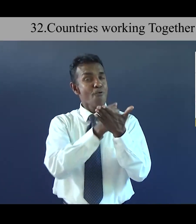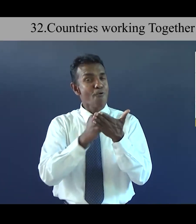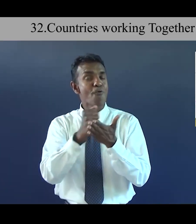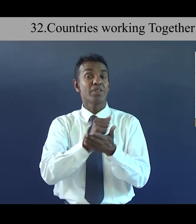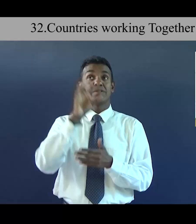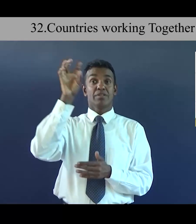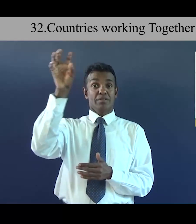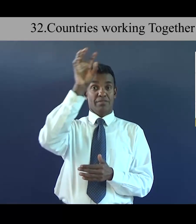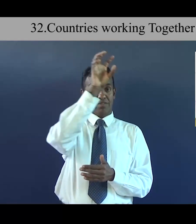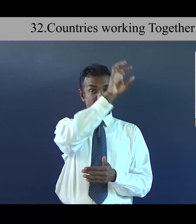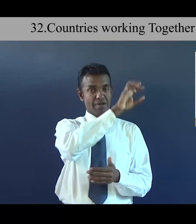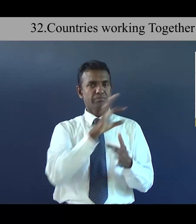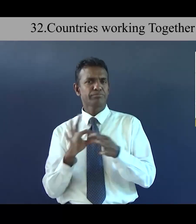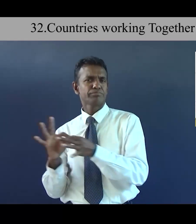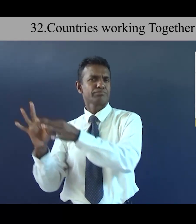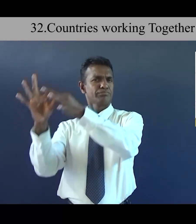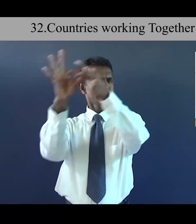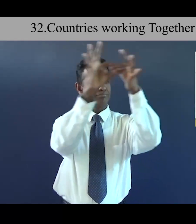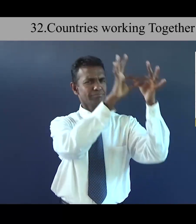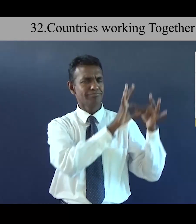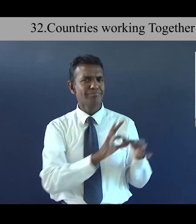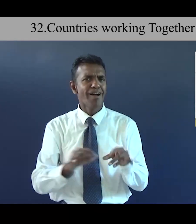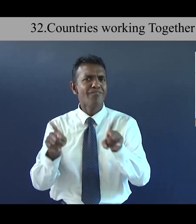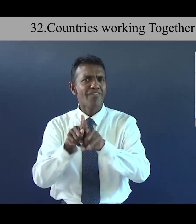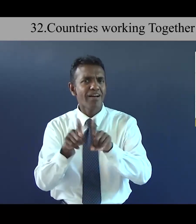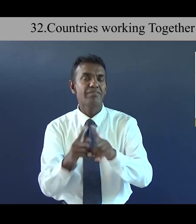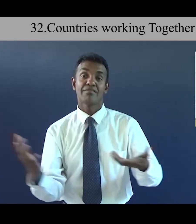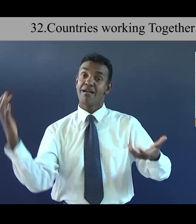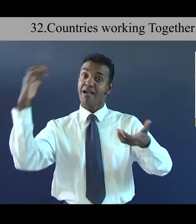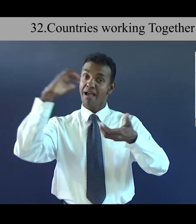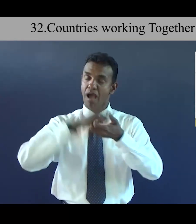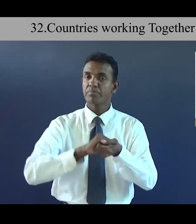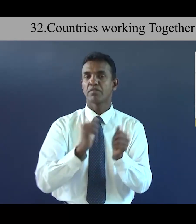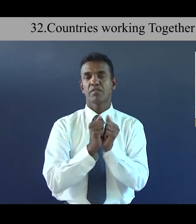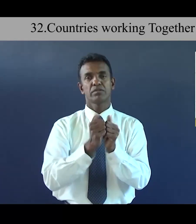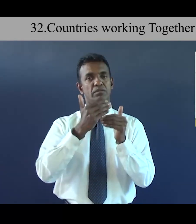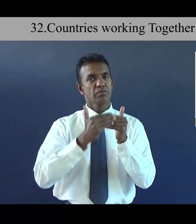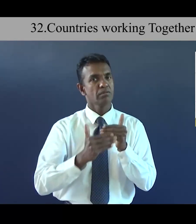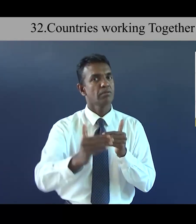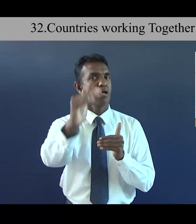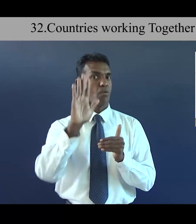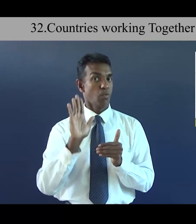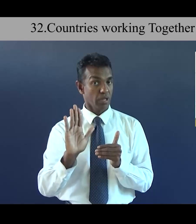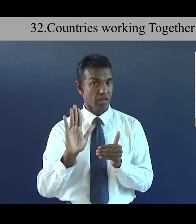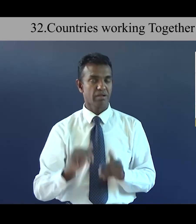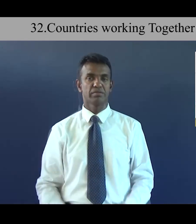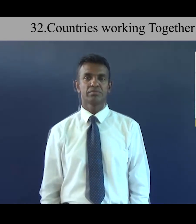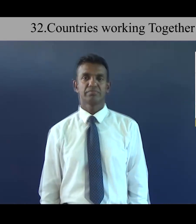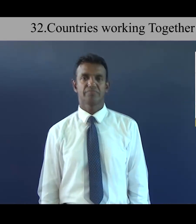people. Make sure that countries share information, experiences,